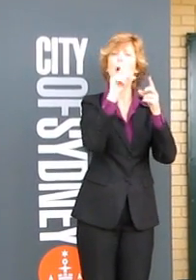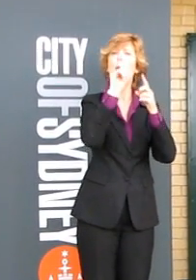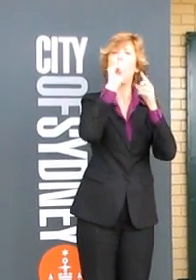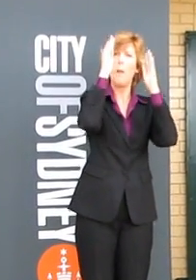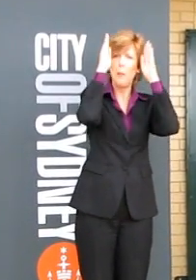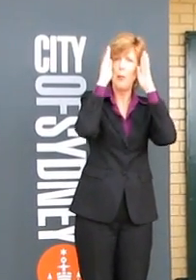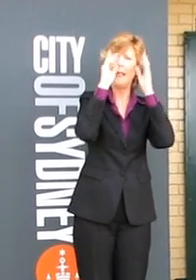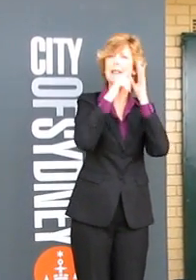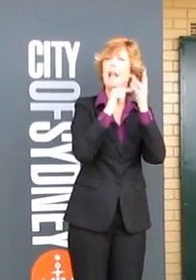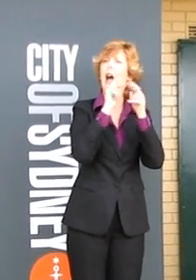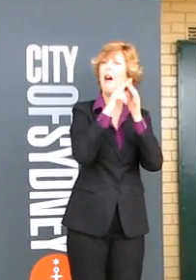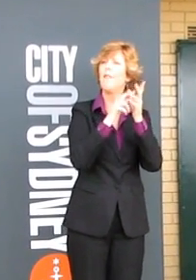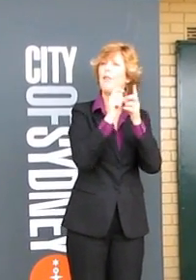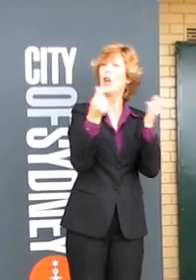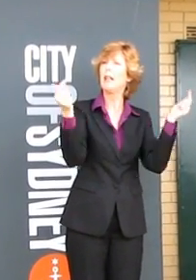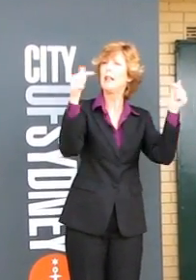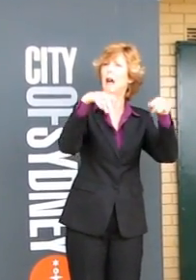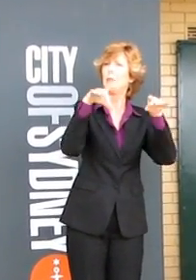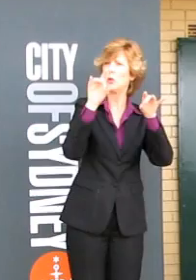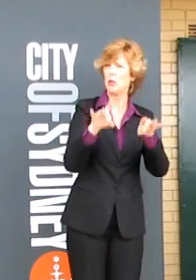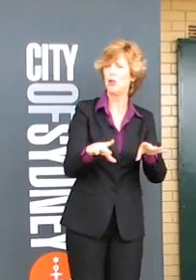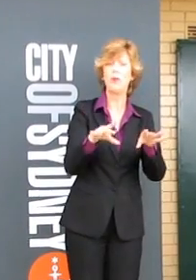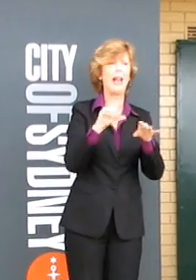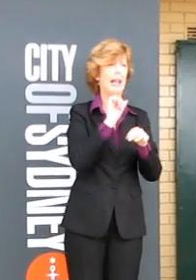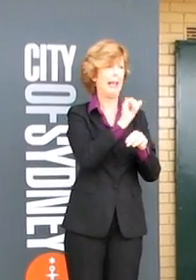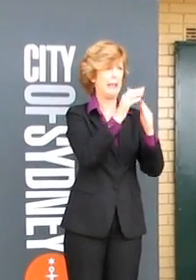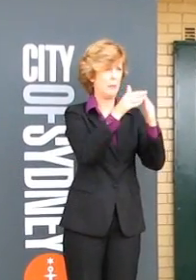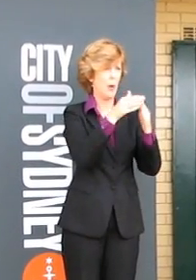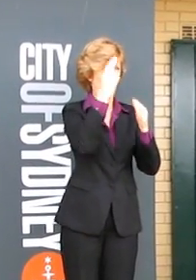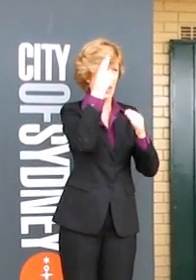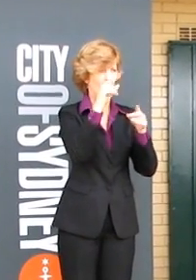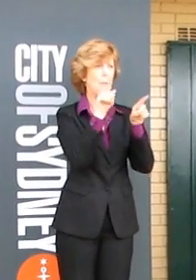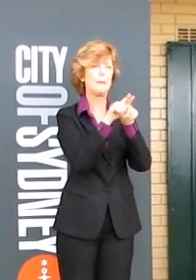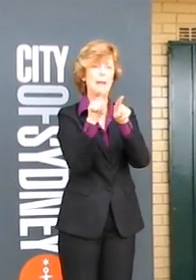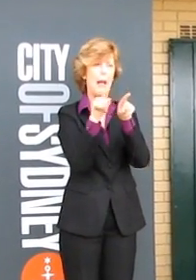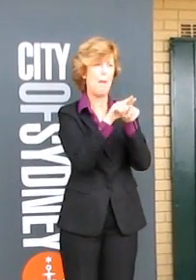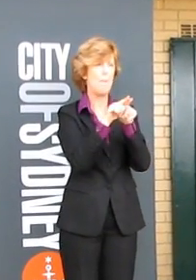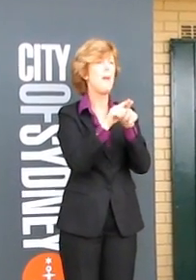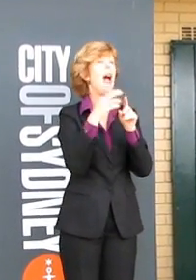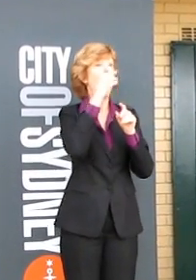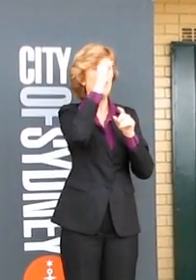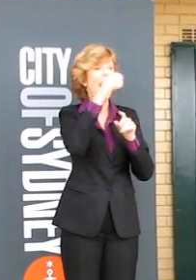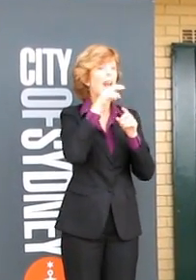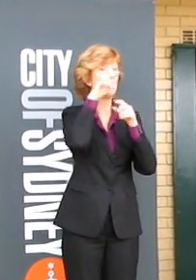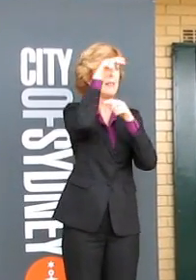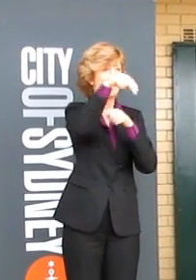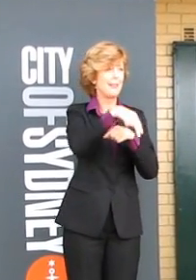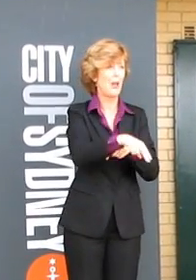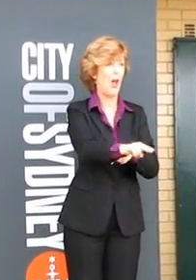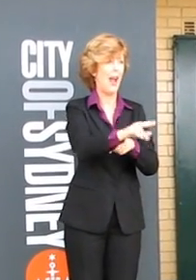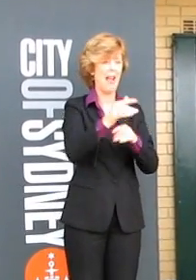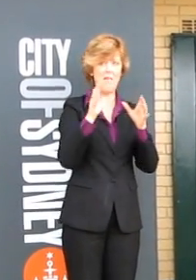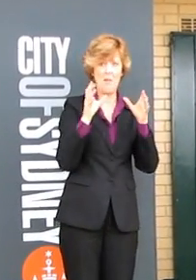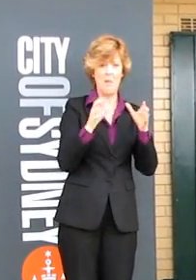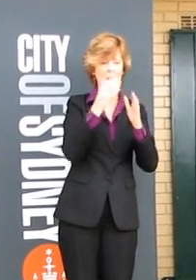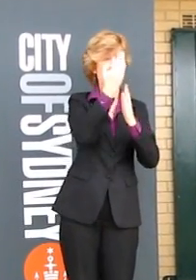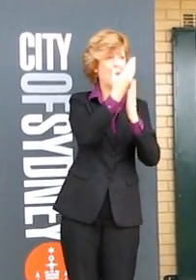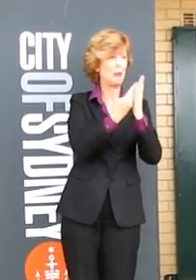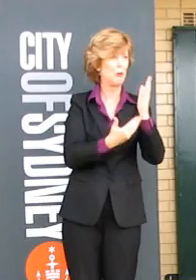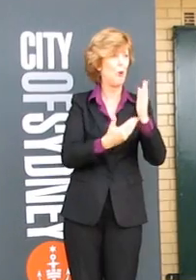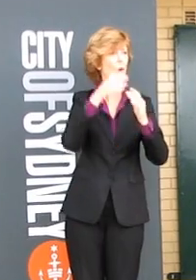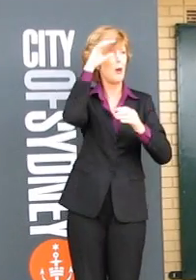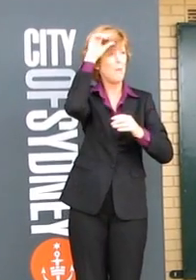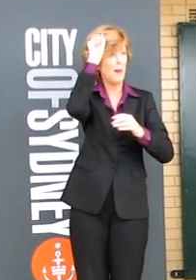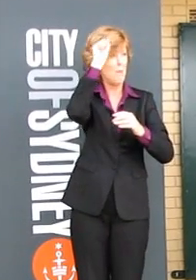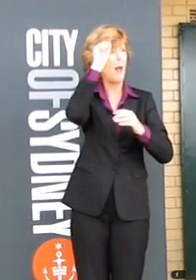Australia. Was on when he came to Australia. There's an elephant slide, and that recalls a curious story of an elephant in the park in